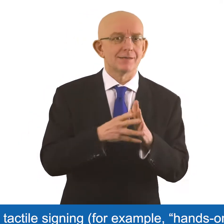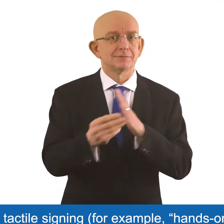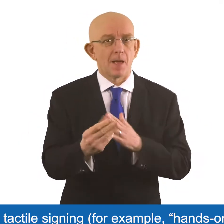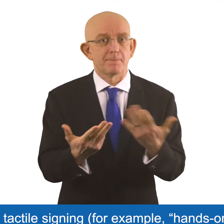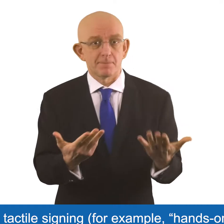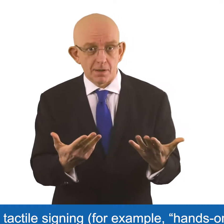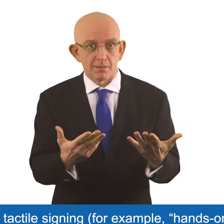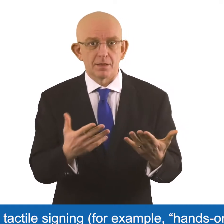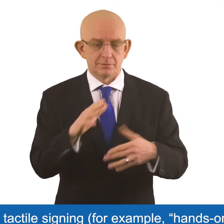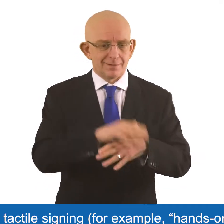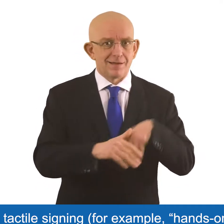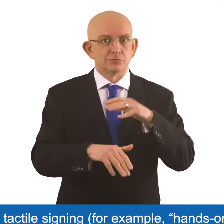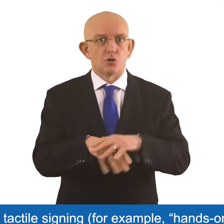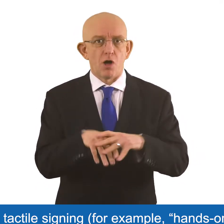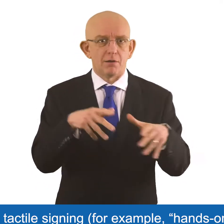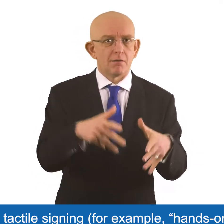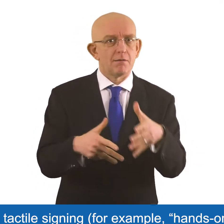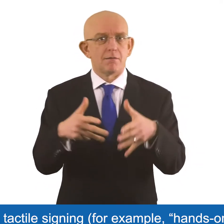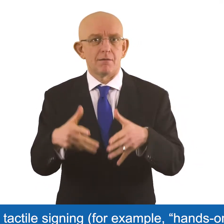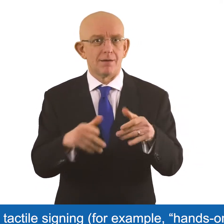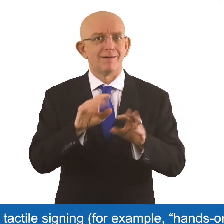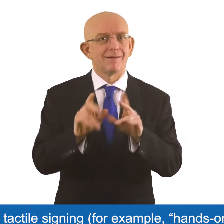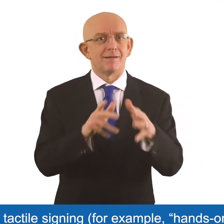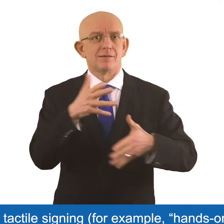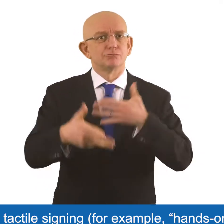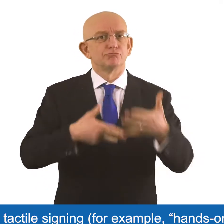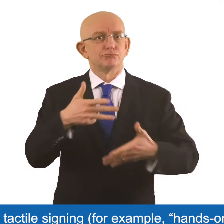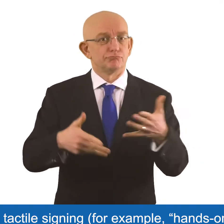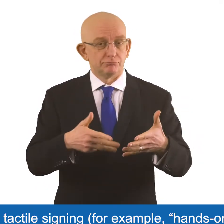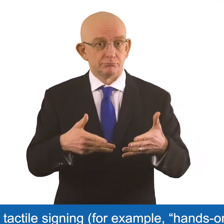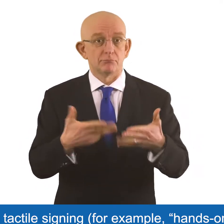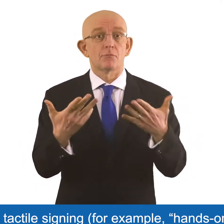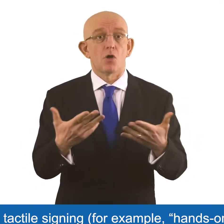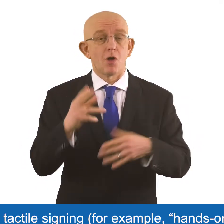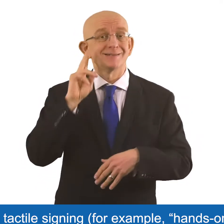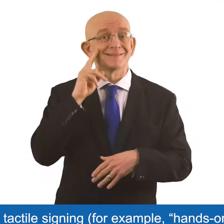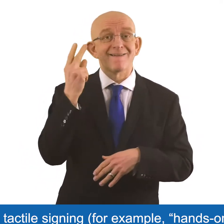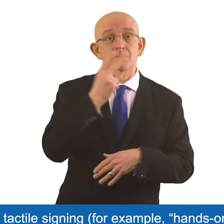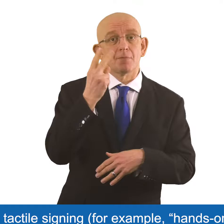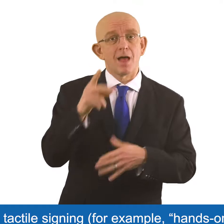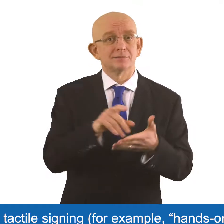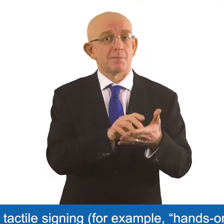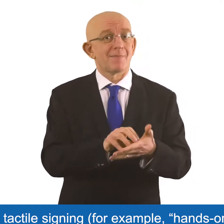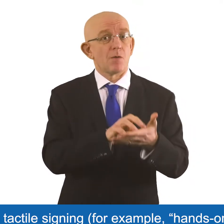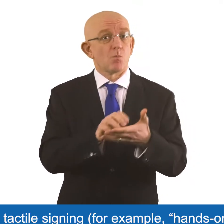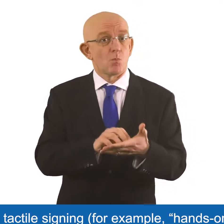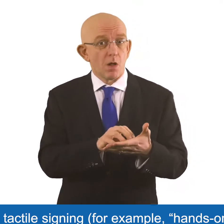including tactile signing, open brackets, for example, hands-on signing or deaf-blind manual finger